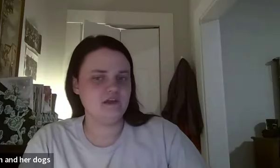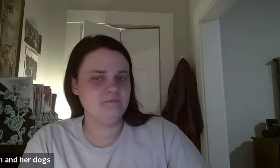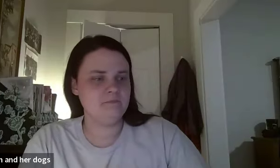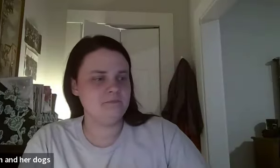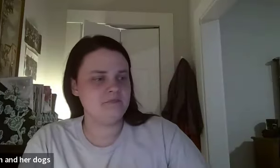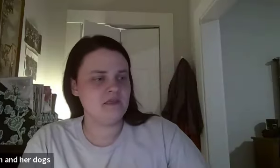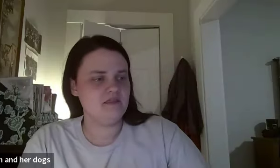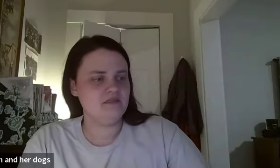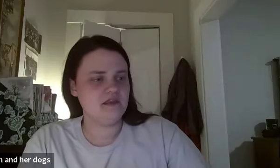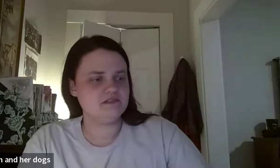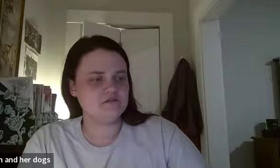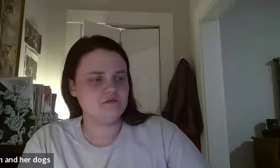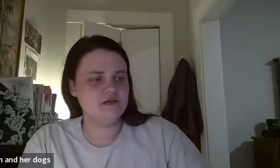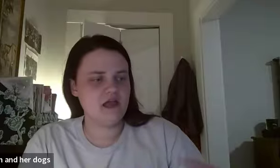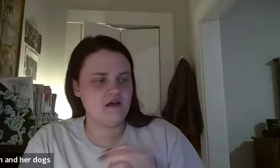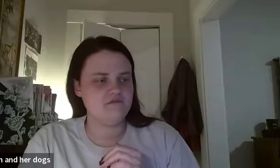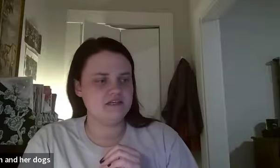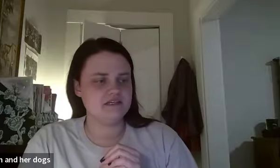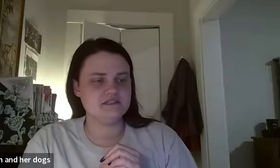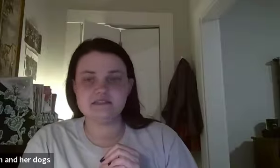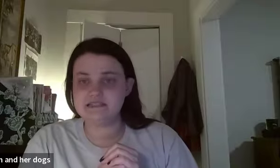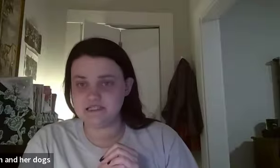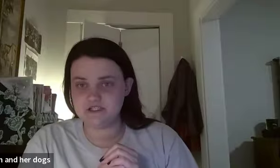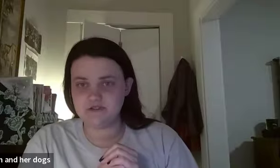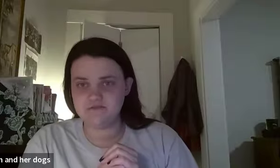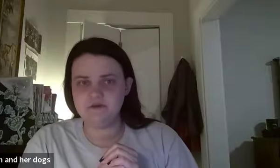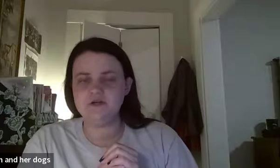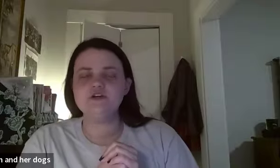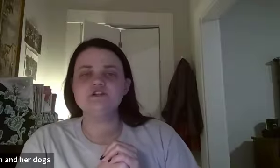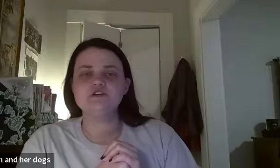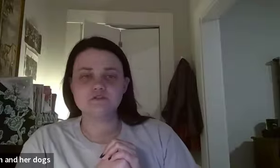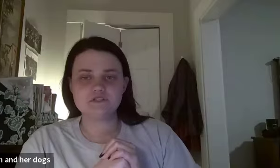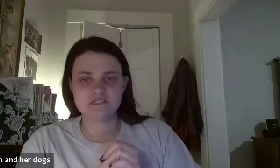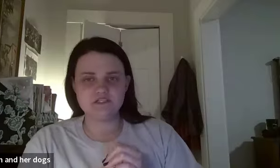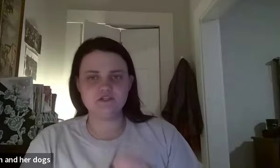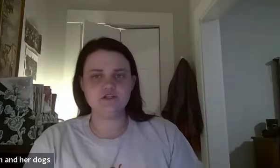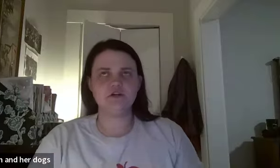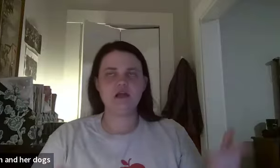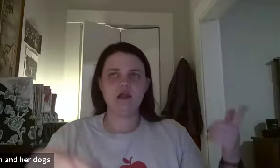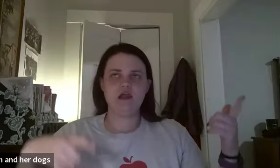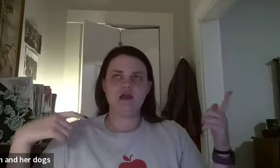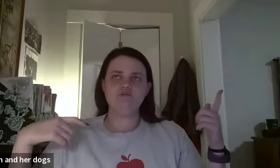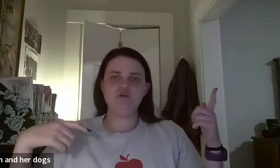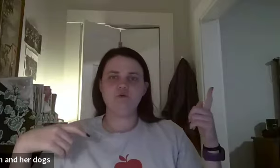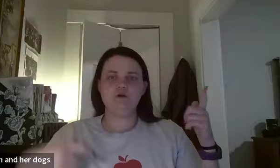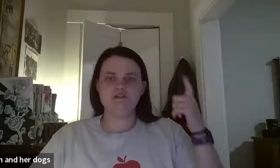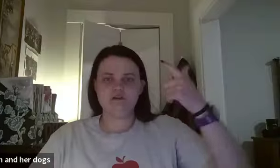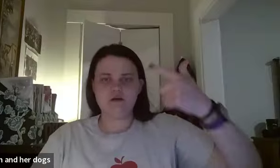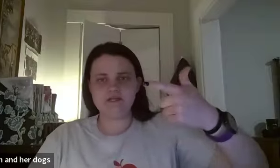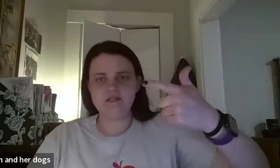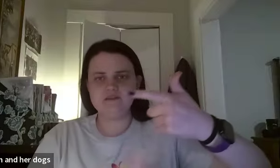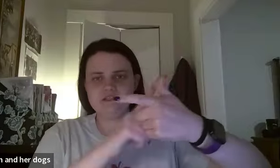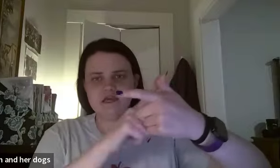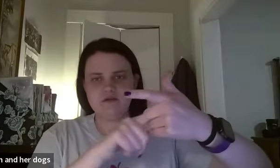Okay. The next one we have is sister. So for sister, you're going to have your dominant in this